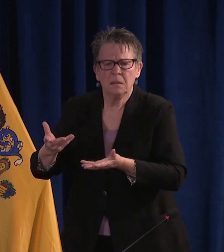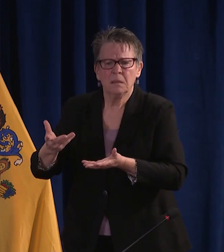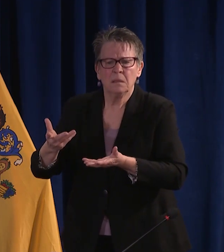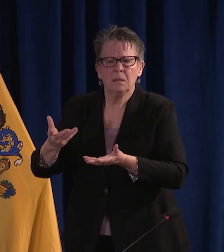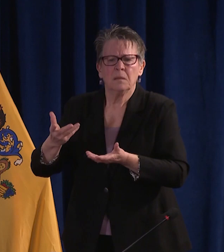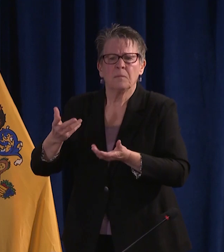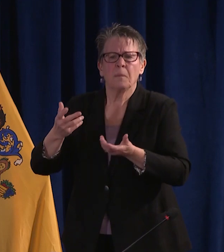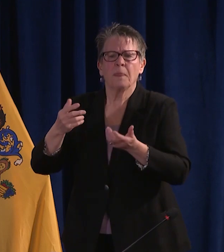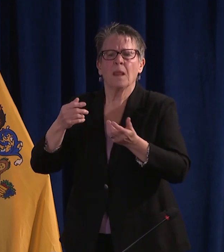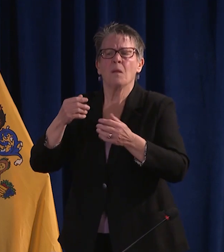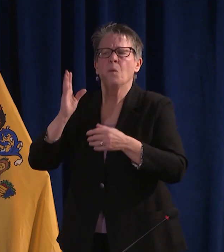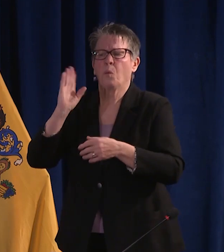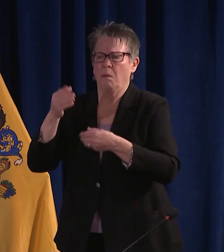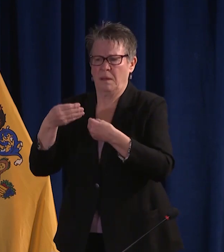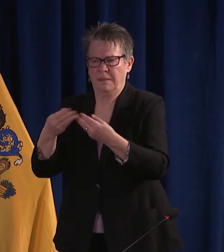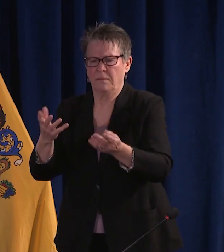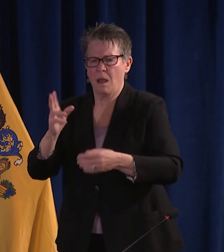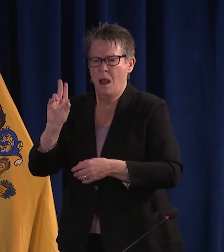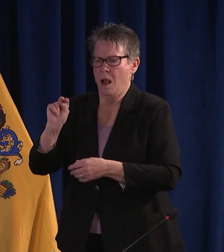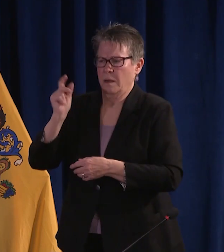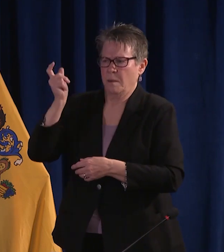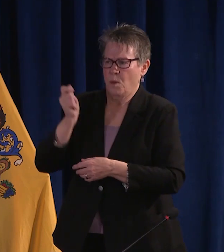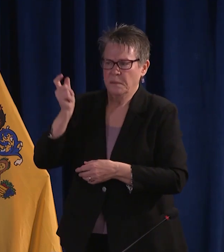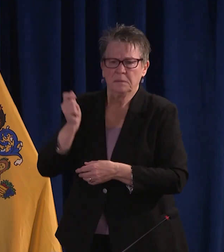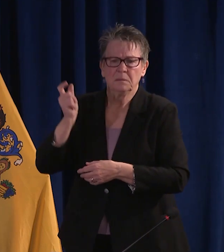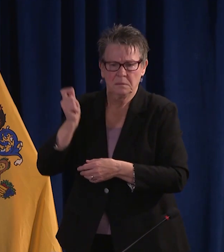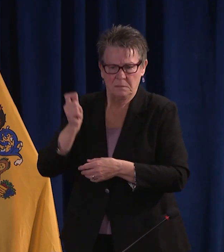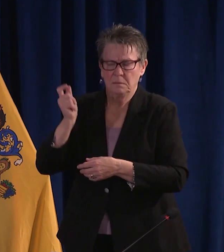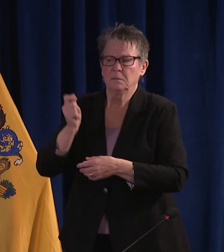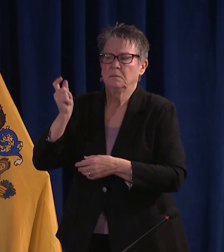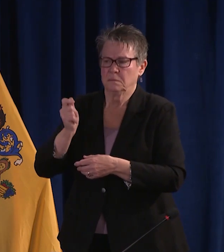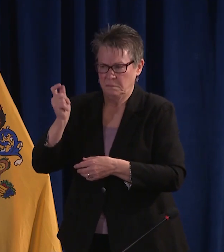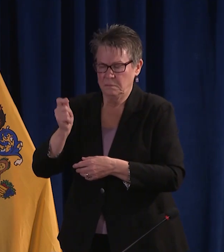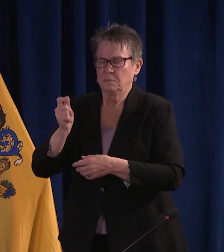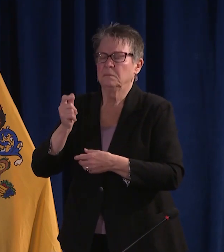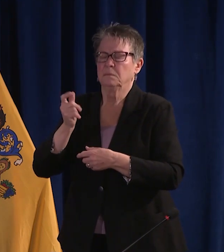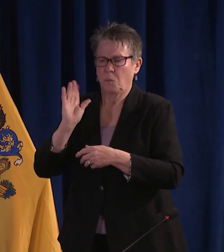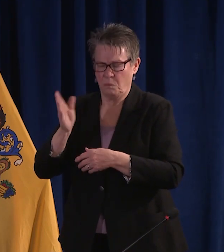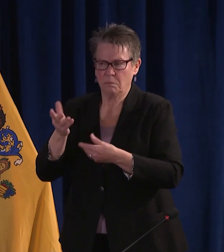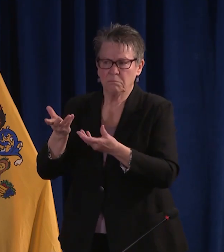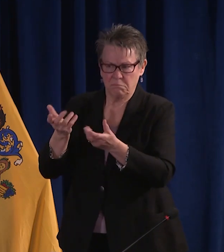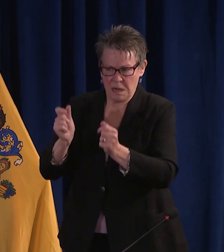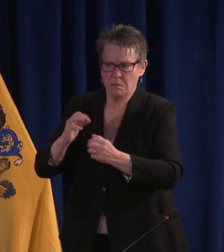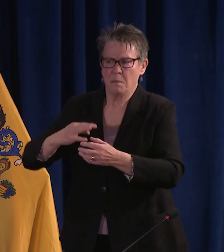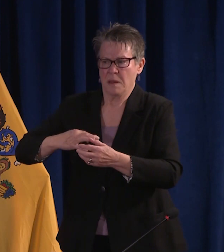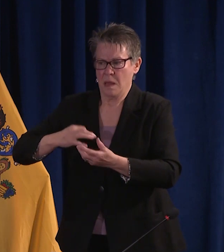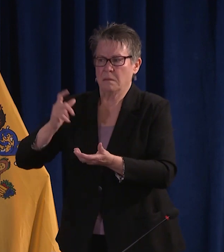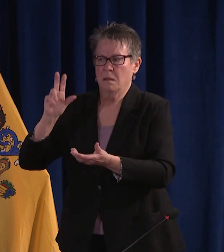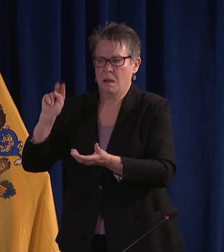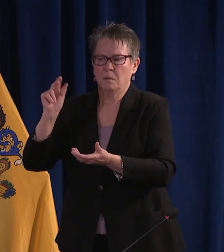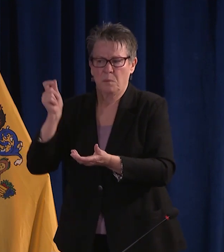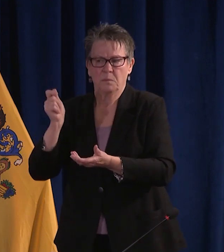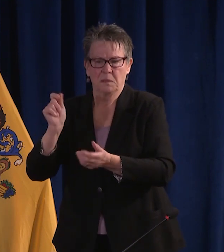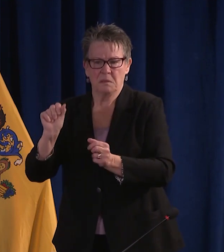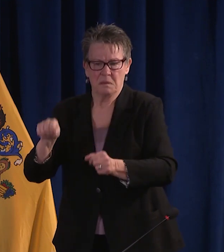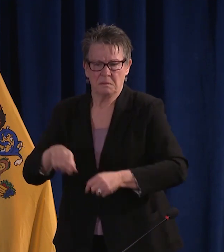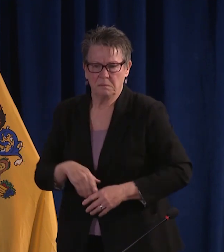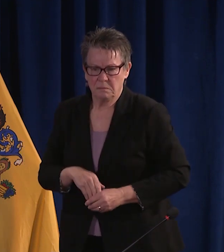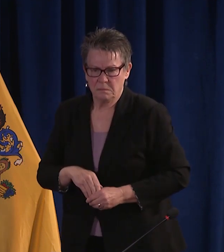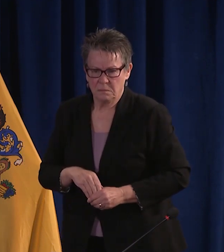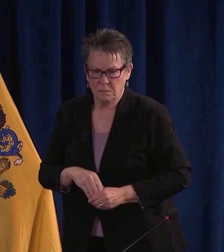unemployment insurance benefits, for however long they will be either out of work or working fewer hours. We saw a